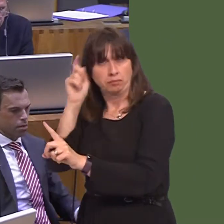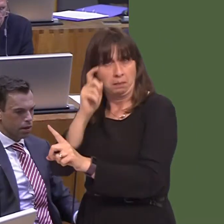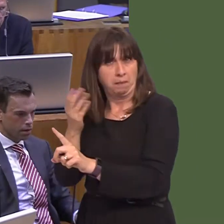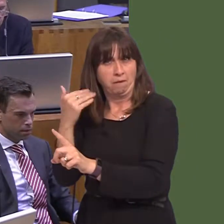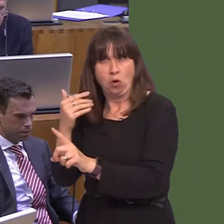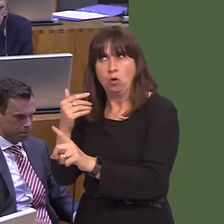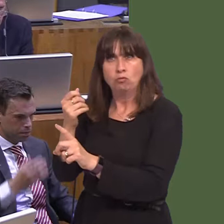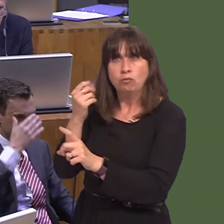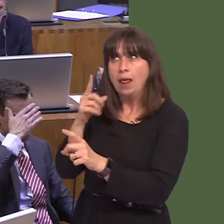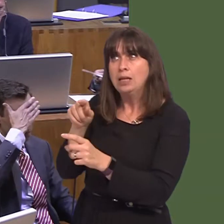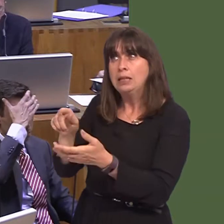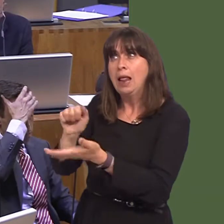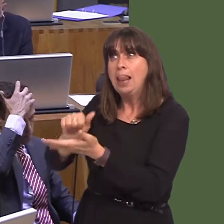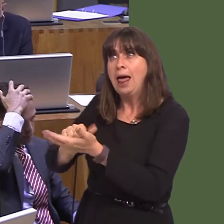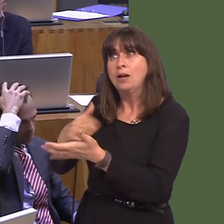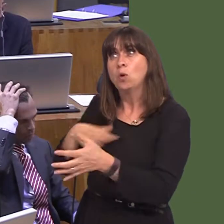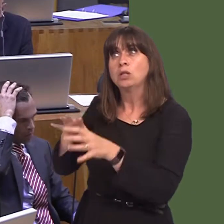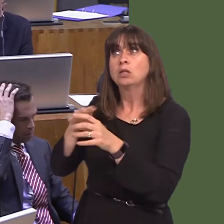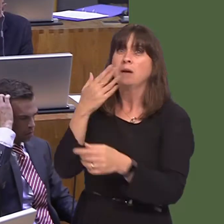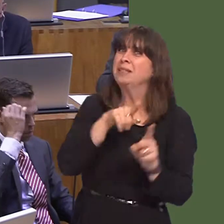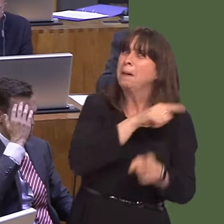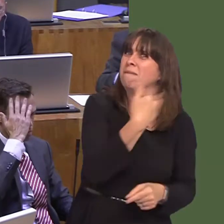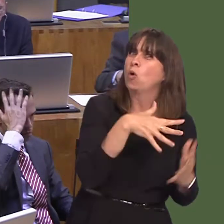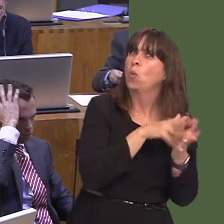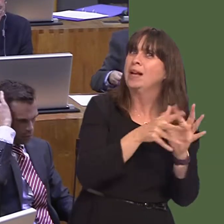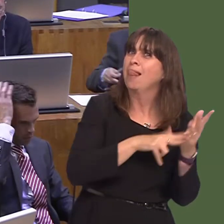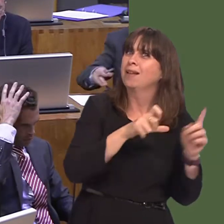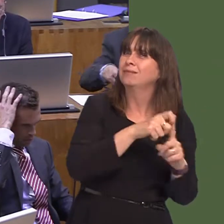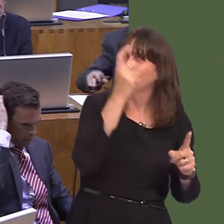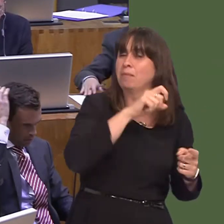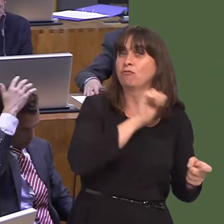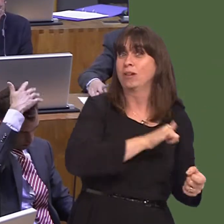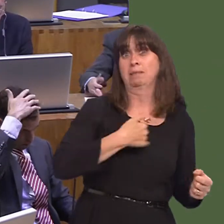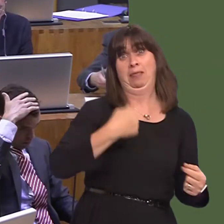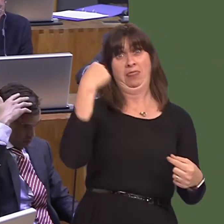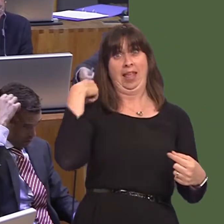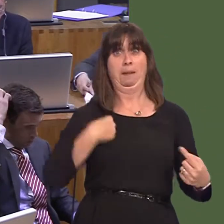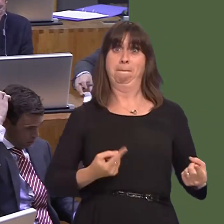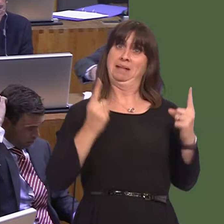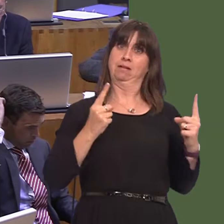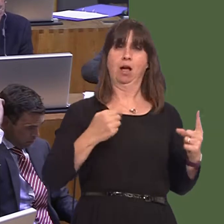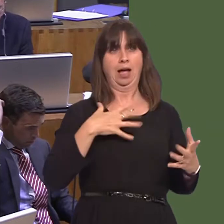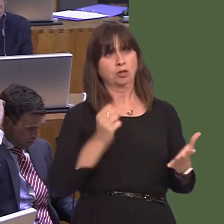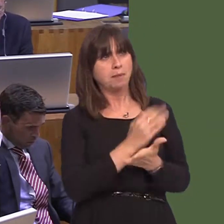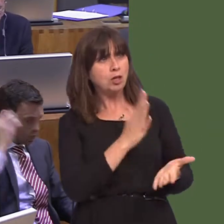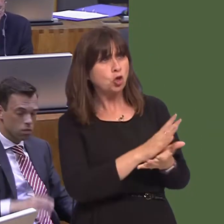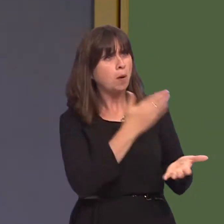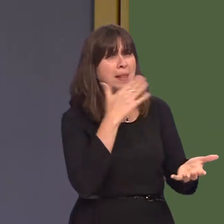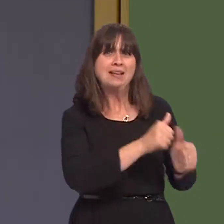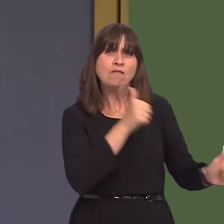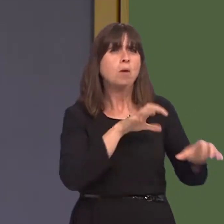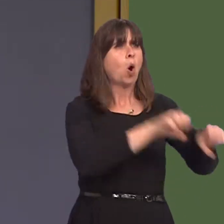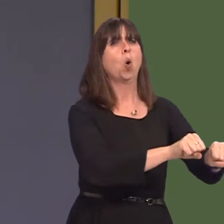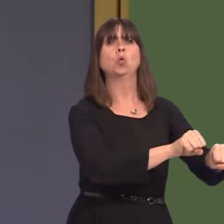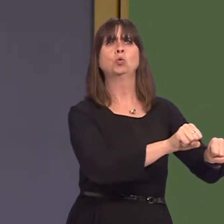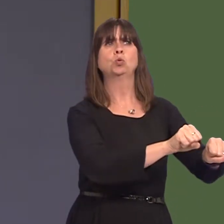ensure that the land was released in Whitland. I remember that I was the minister at the time to ensure that that happened, and it could